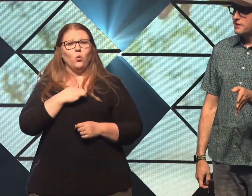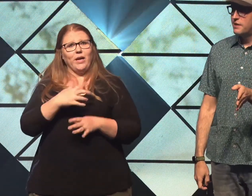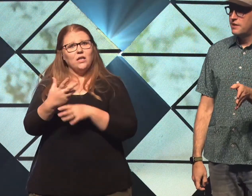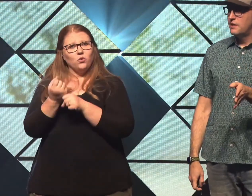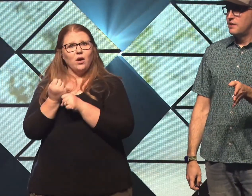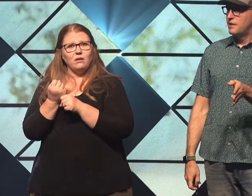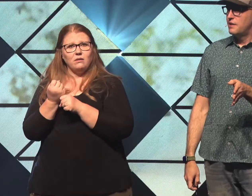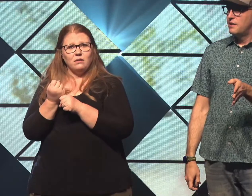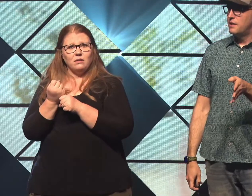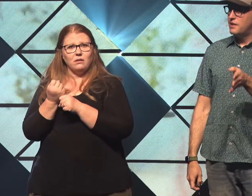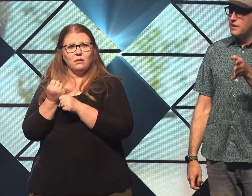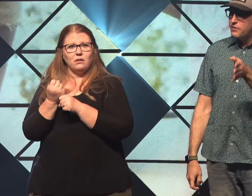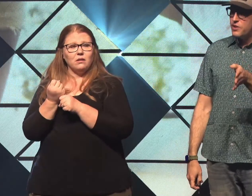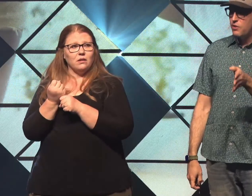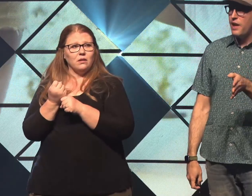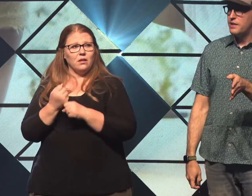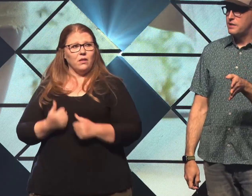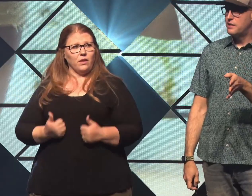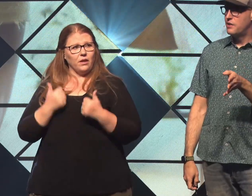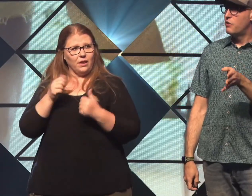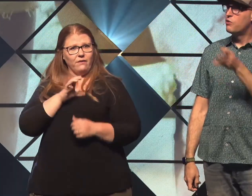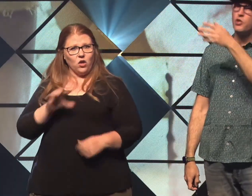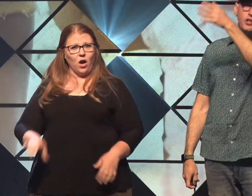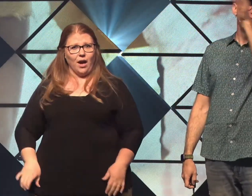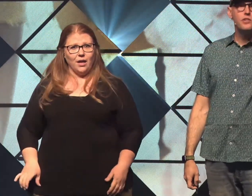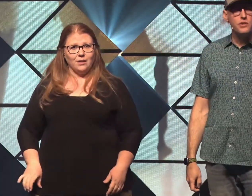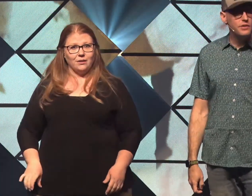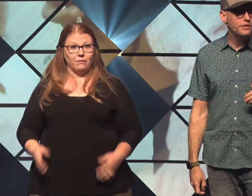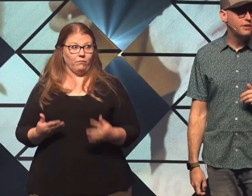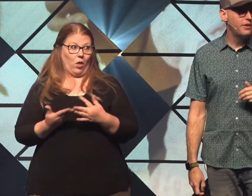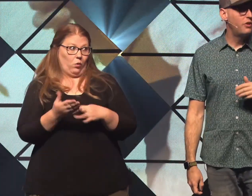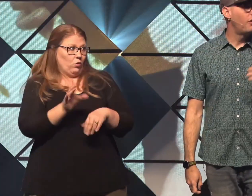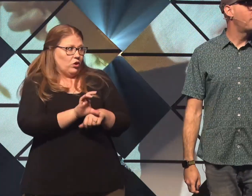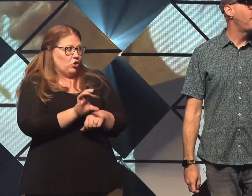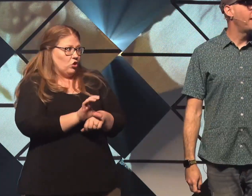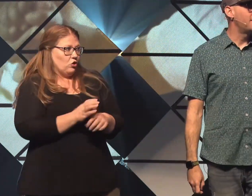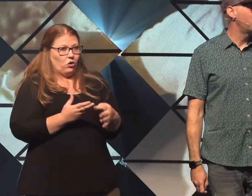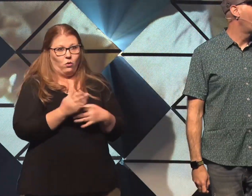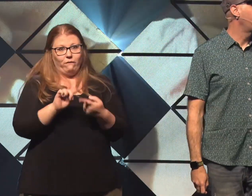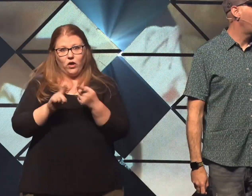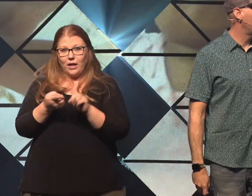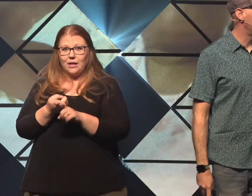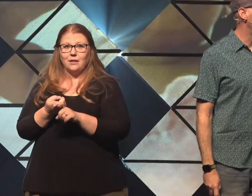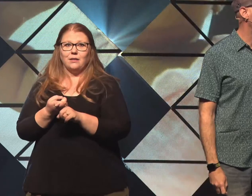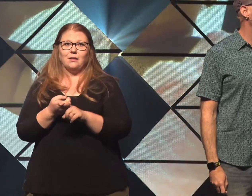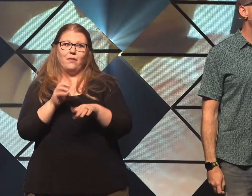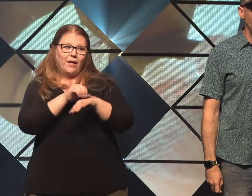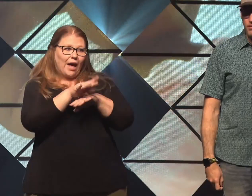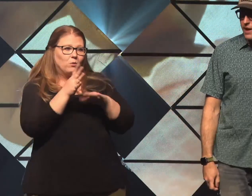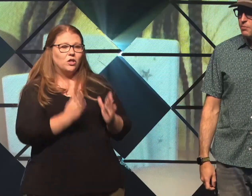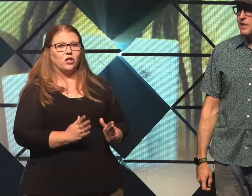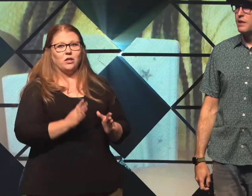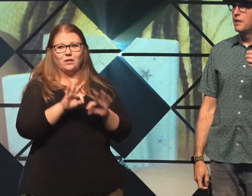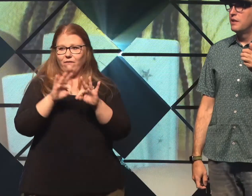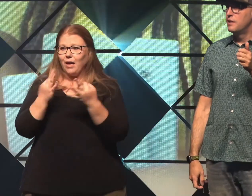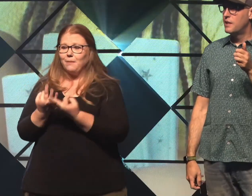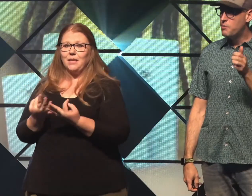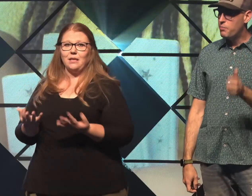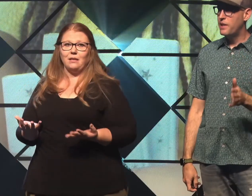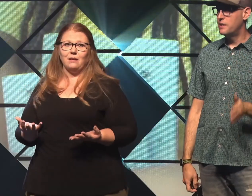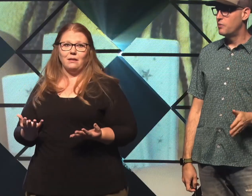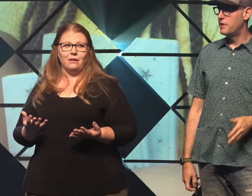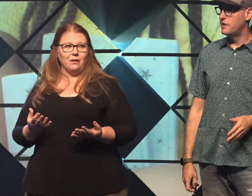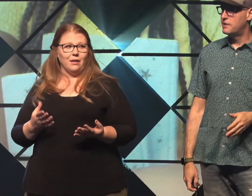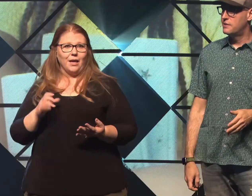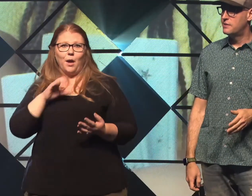trust that the living Christ, through the church, through our friends, through our counselors, through our family, can